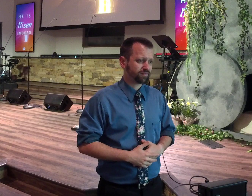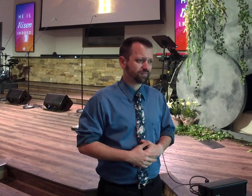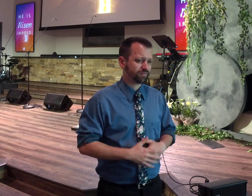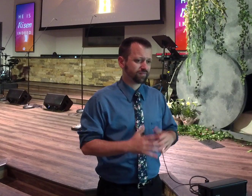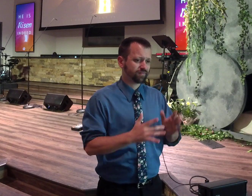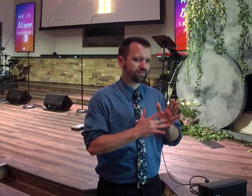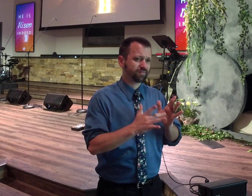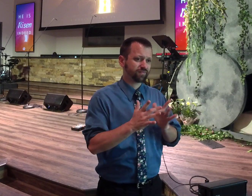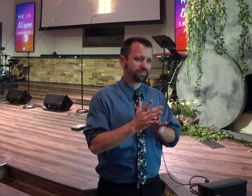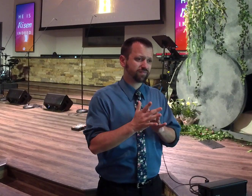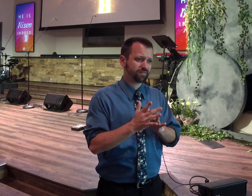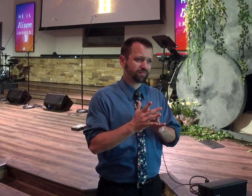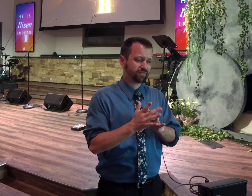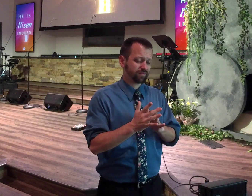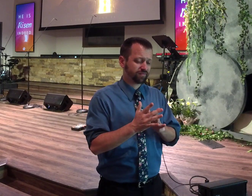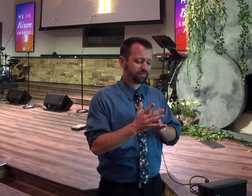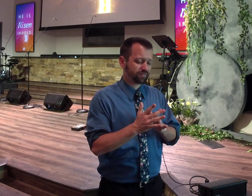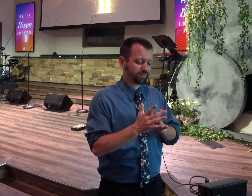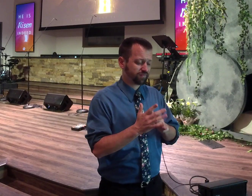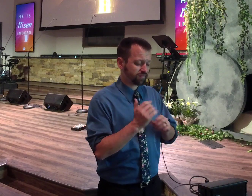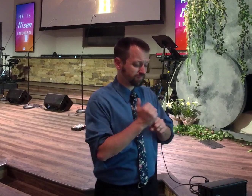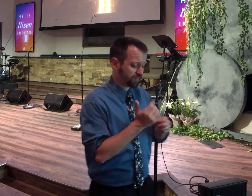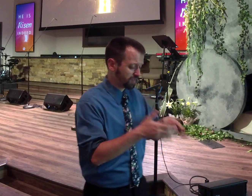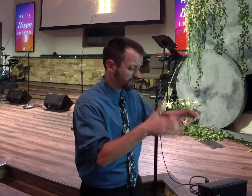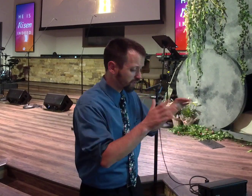Jesus has taken the gloom out of the grave.